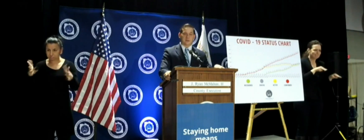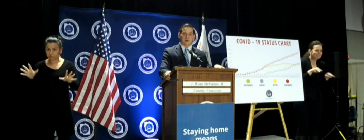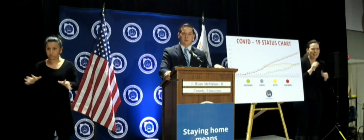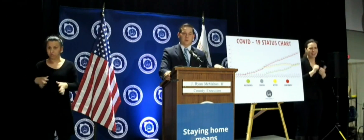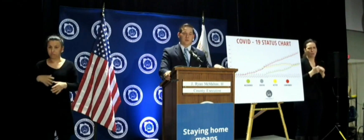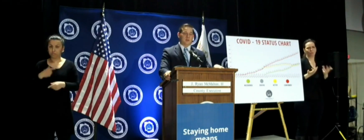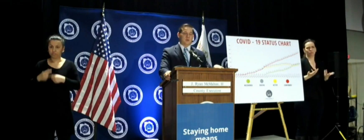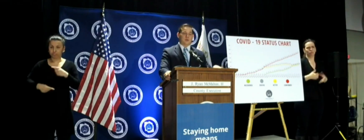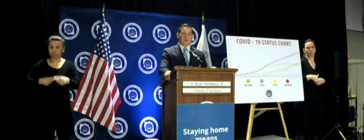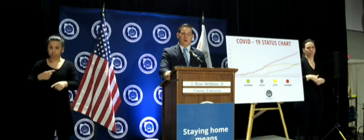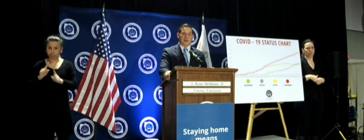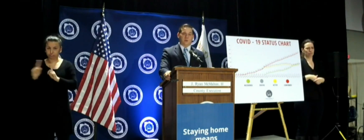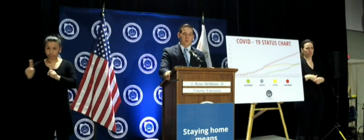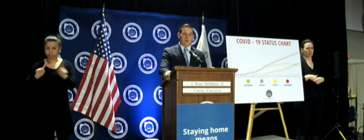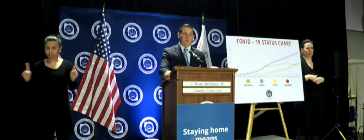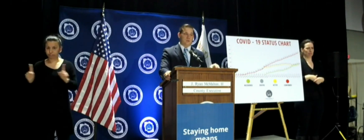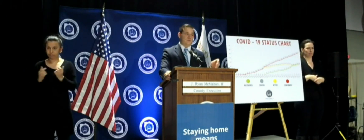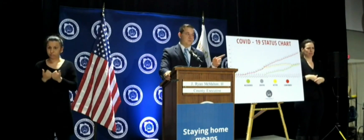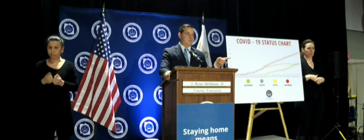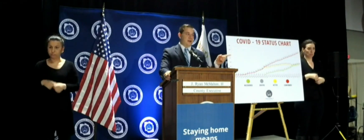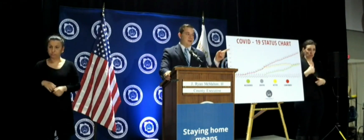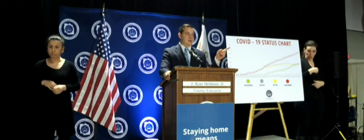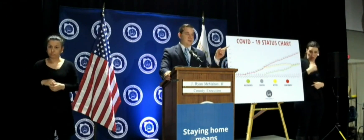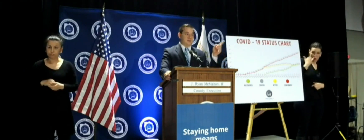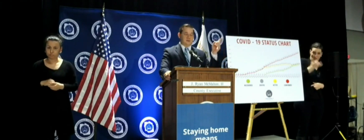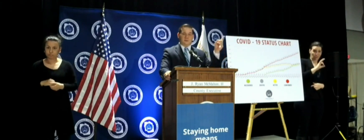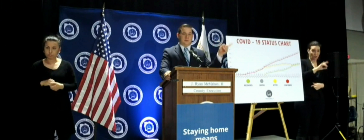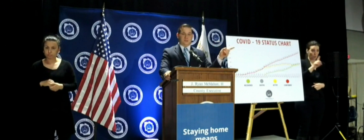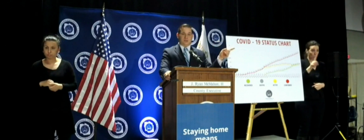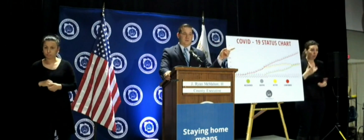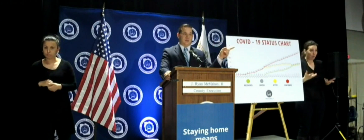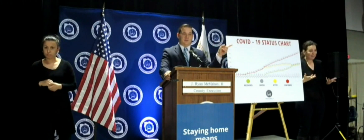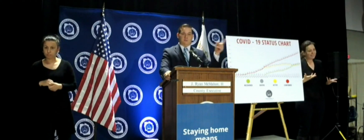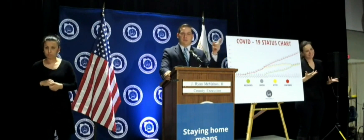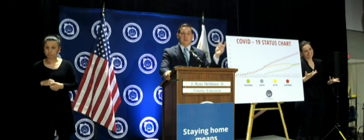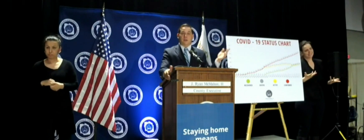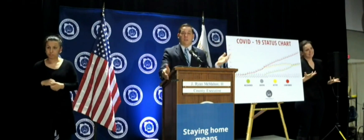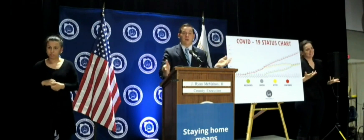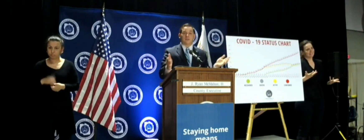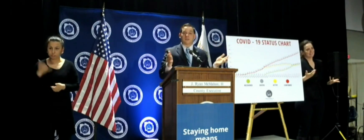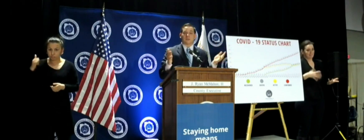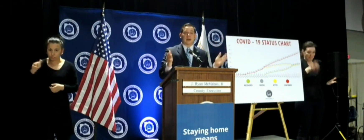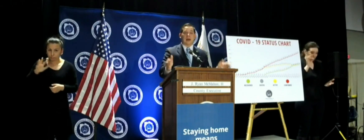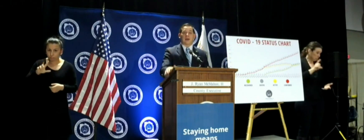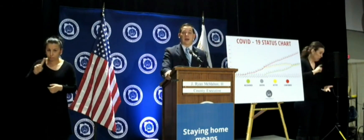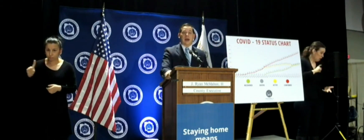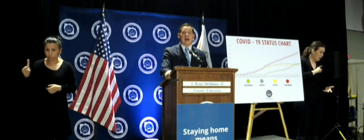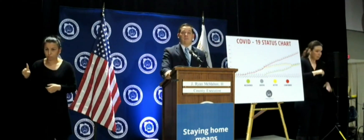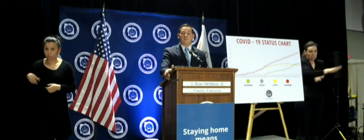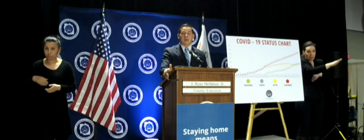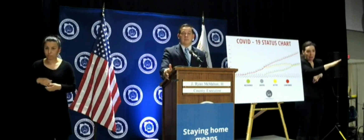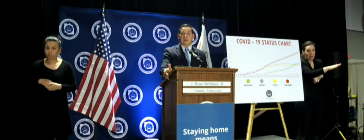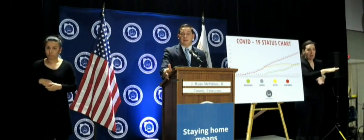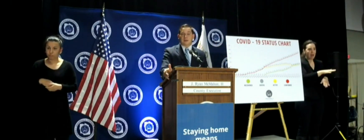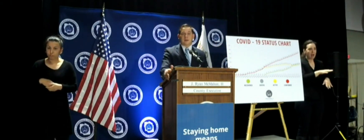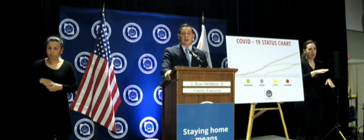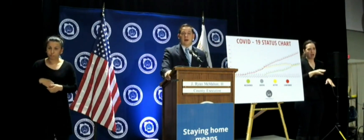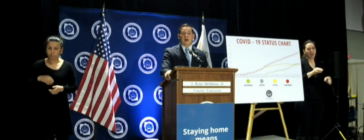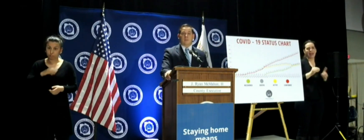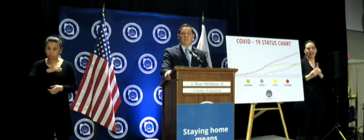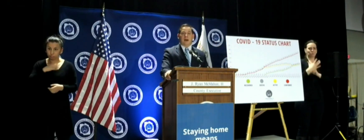react as the government? Who do you call 911? Do we find a sheriff and have him chase down a bus?